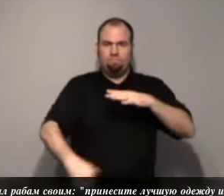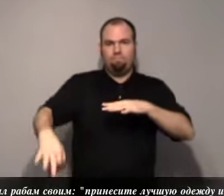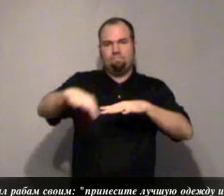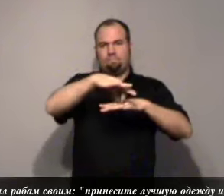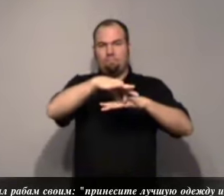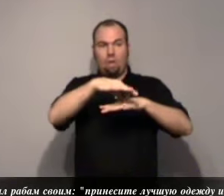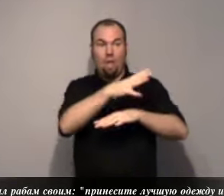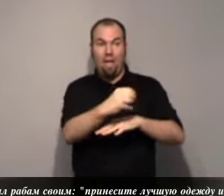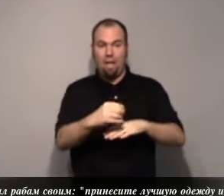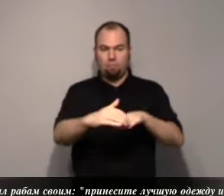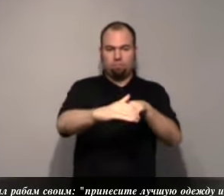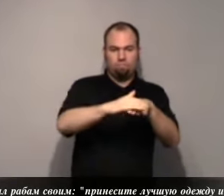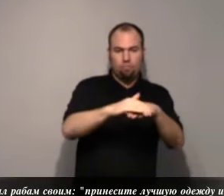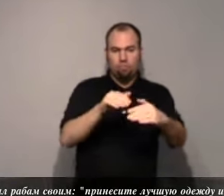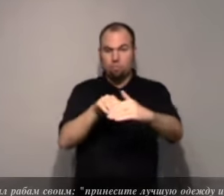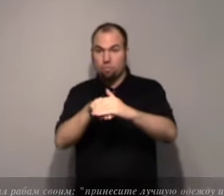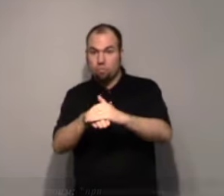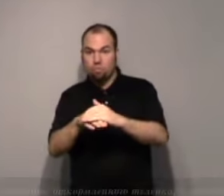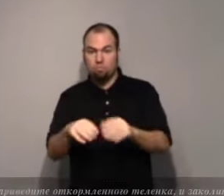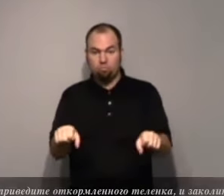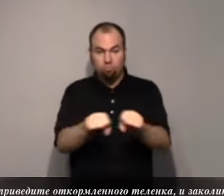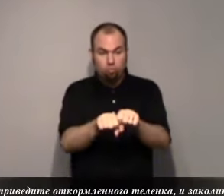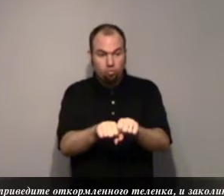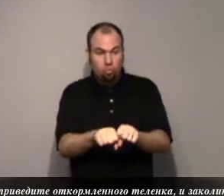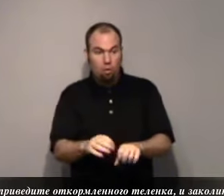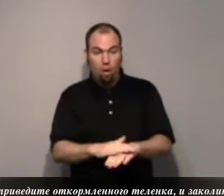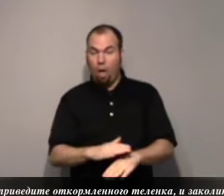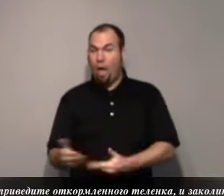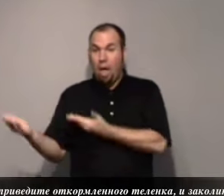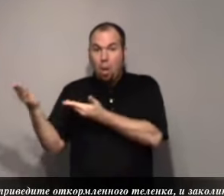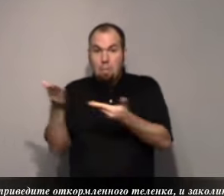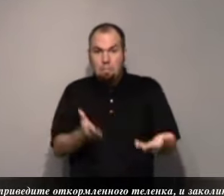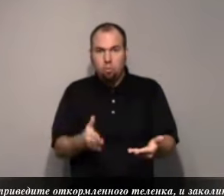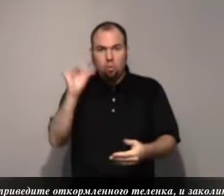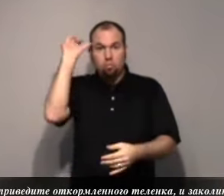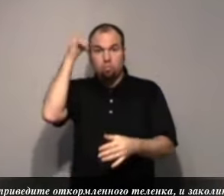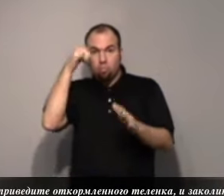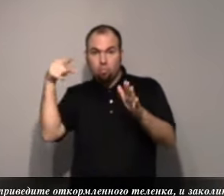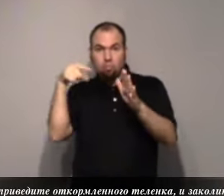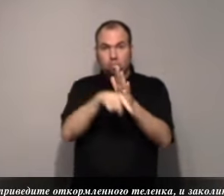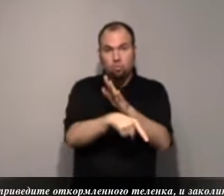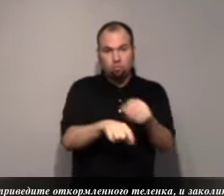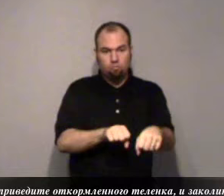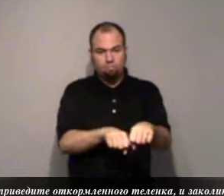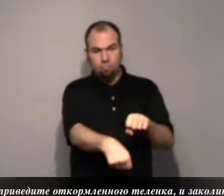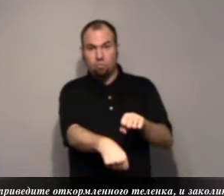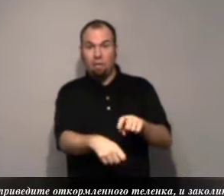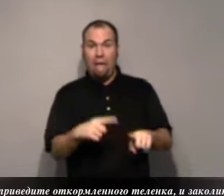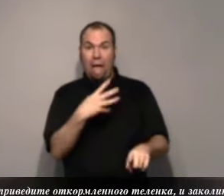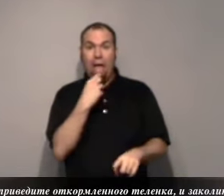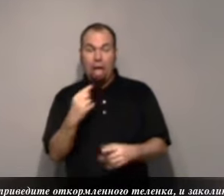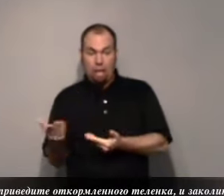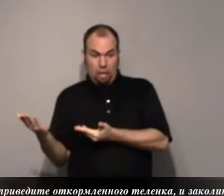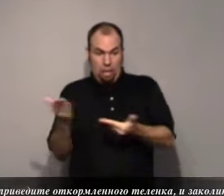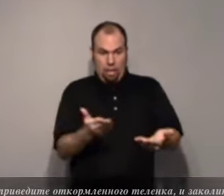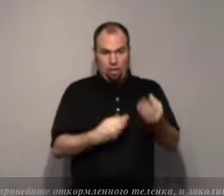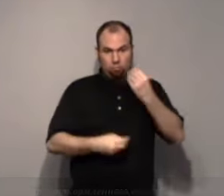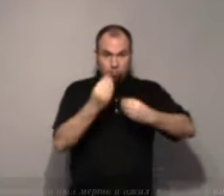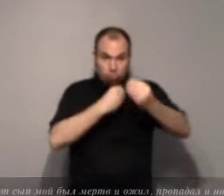sandals on his feet, and bring the fattened calf here and kill it, and let us eat and be merry. For